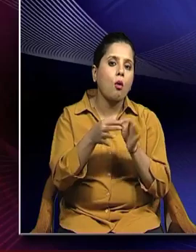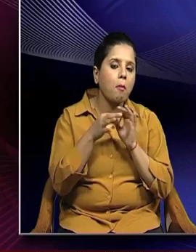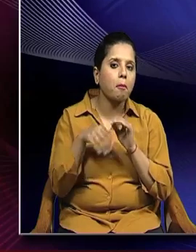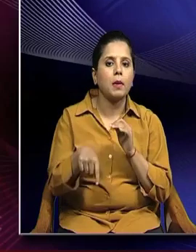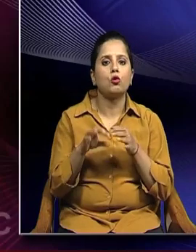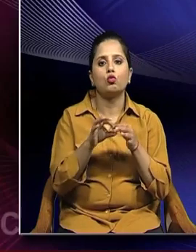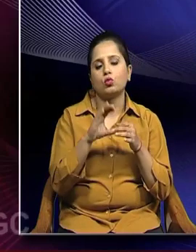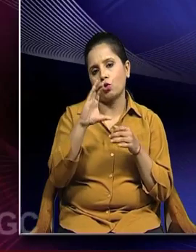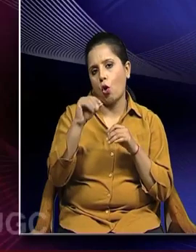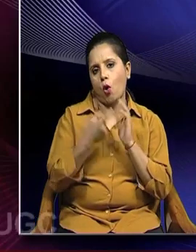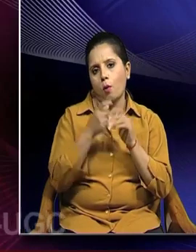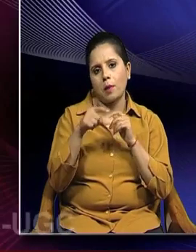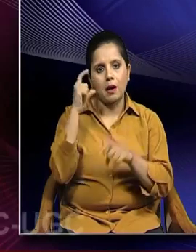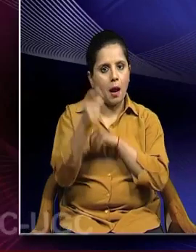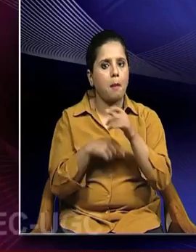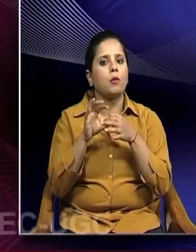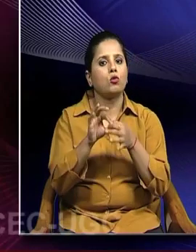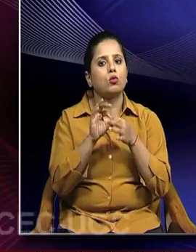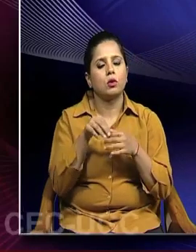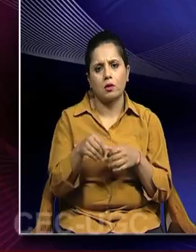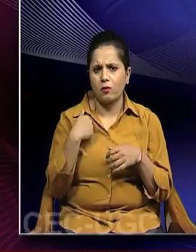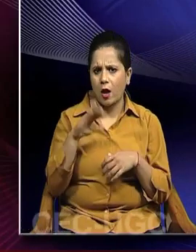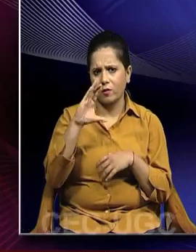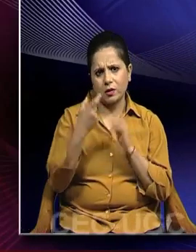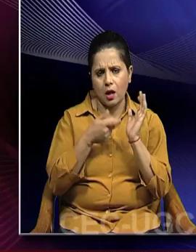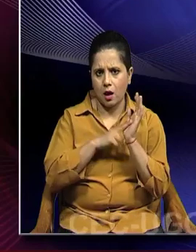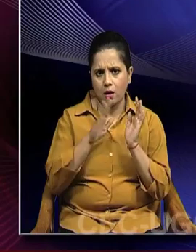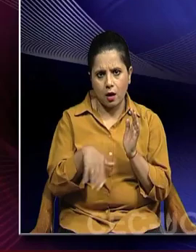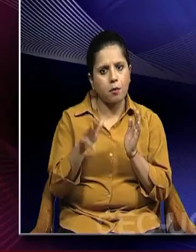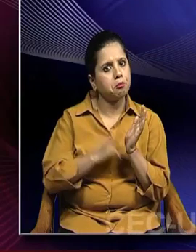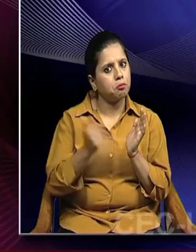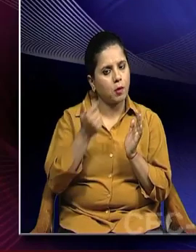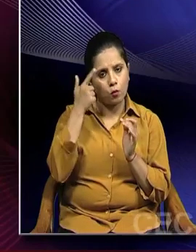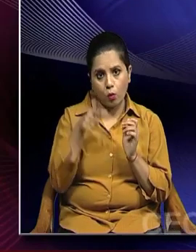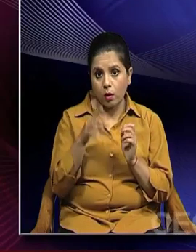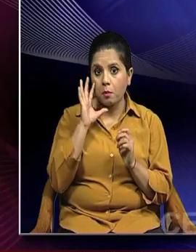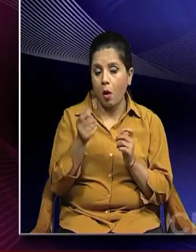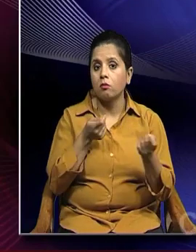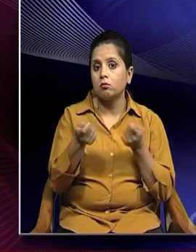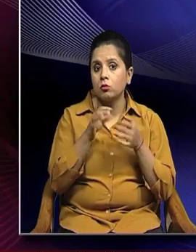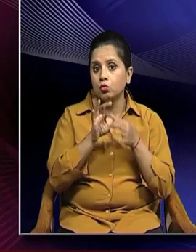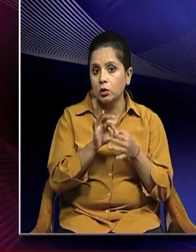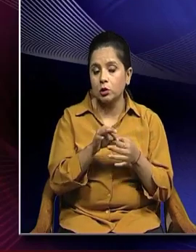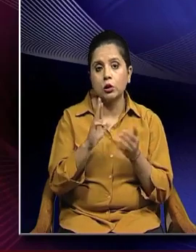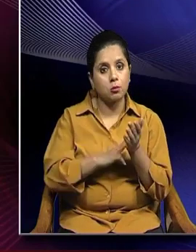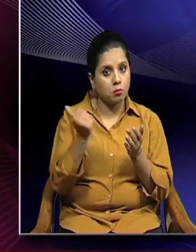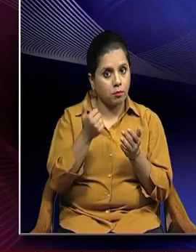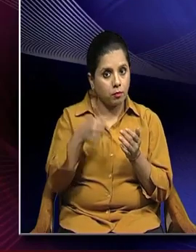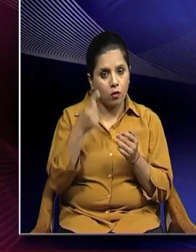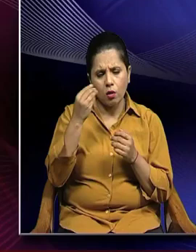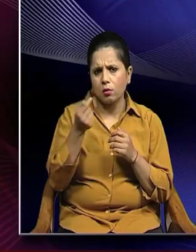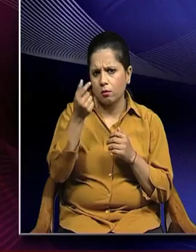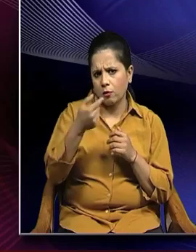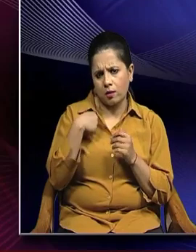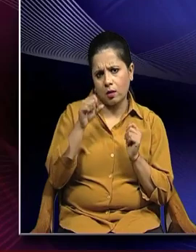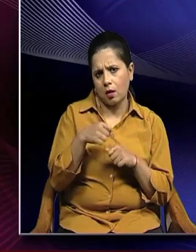We have CRM officers. So this 3T matrix is also useful for relationship management, and for instance, we can